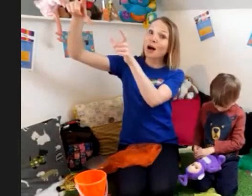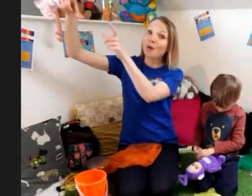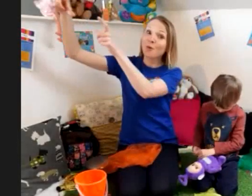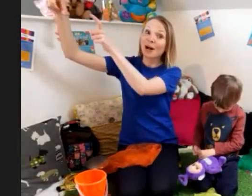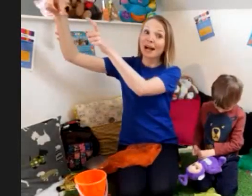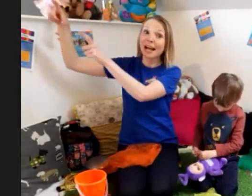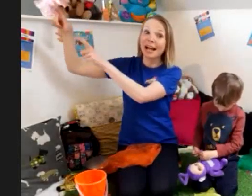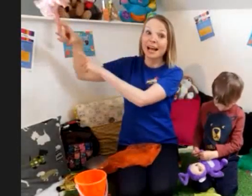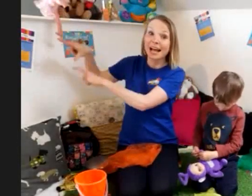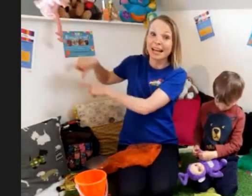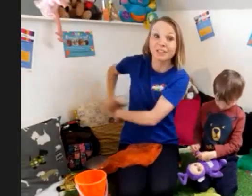many now? Got two.